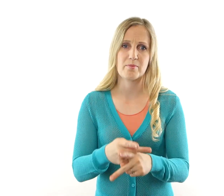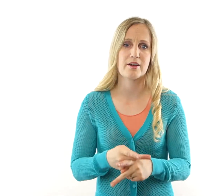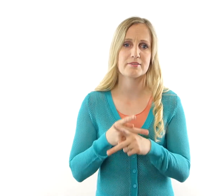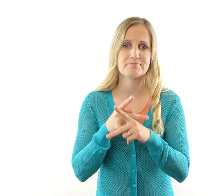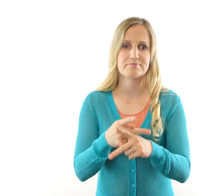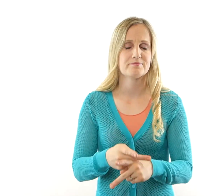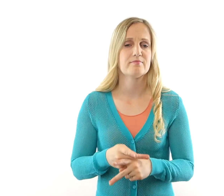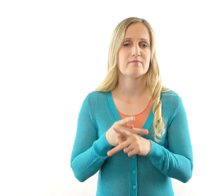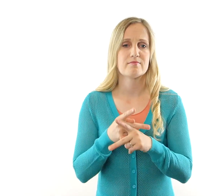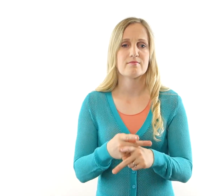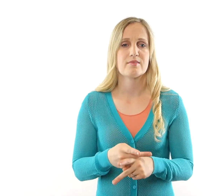prepare.